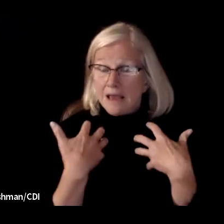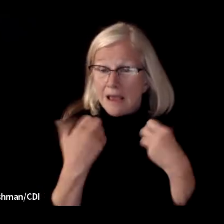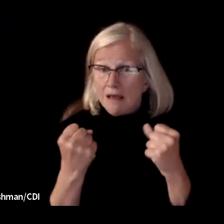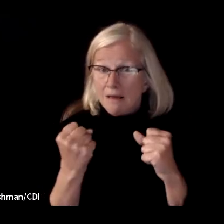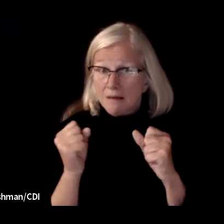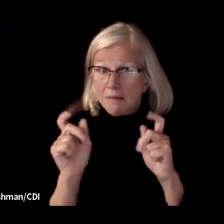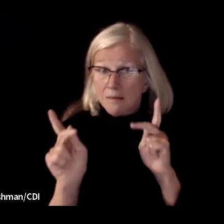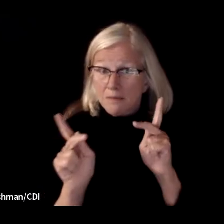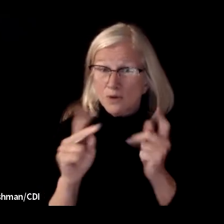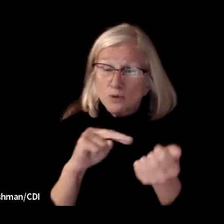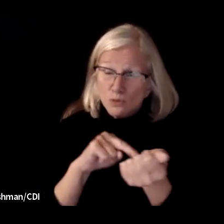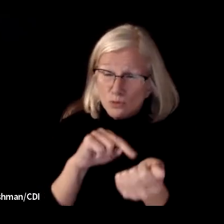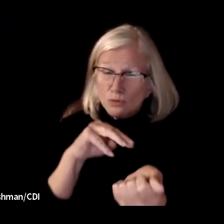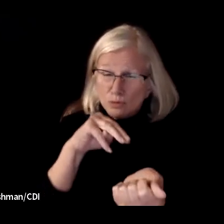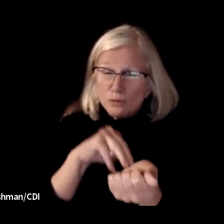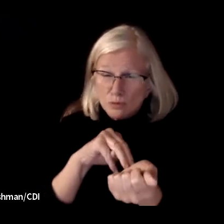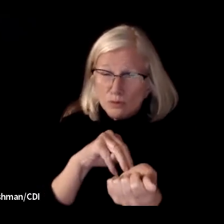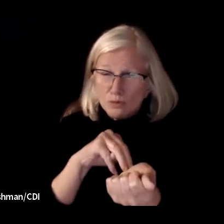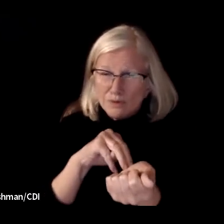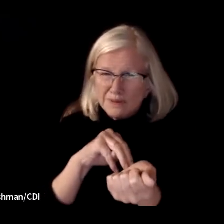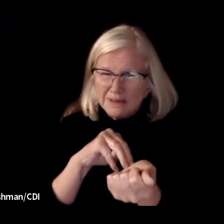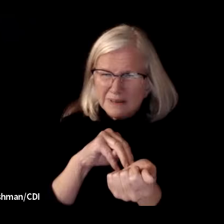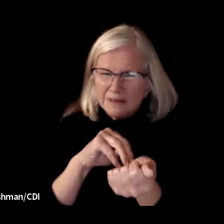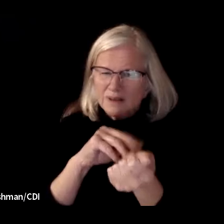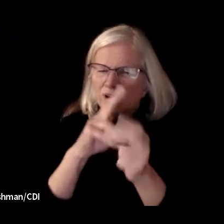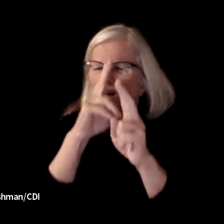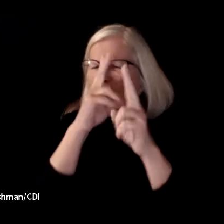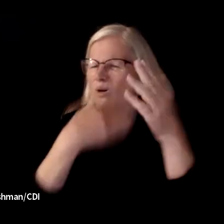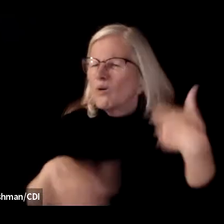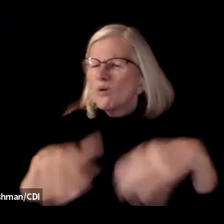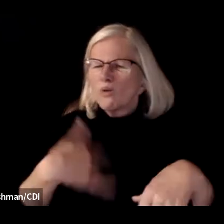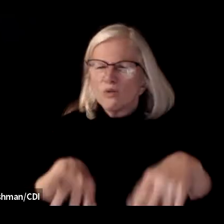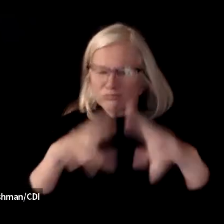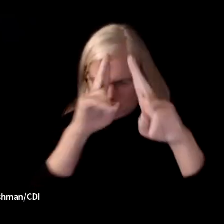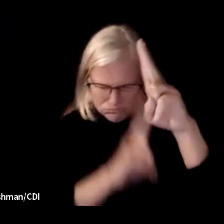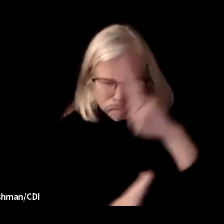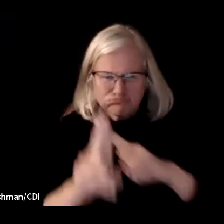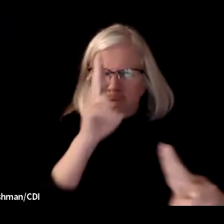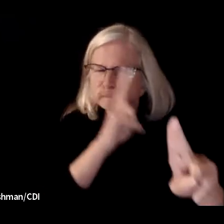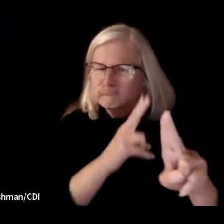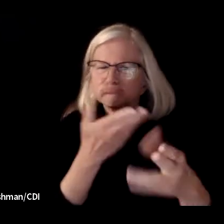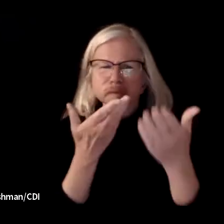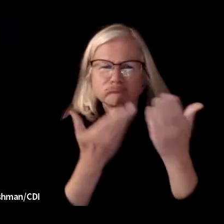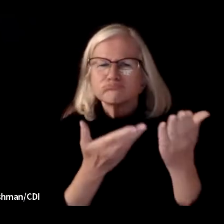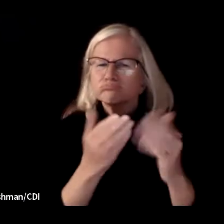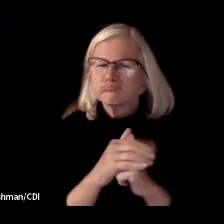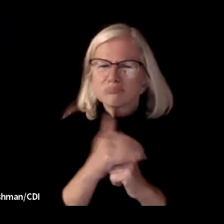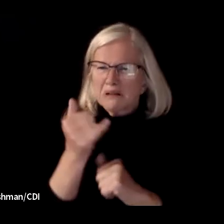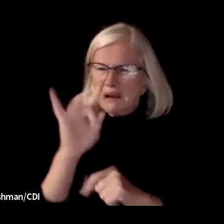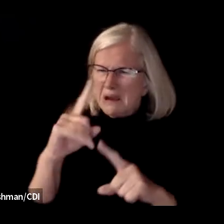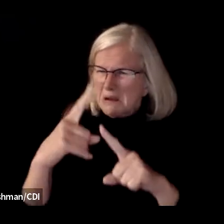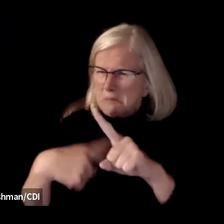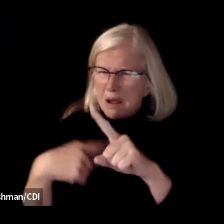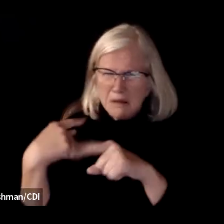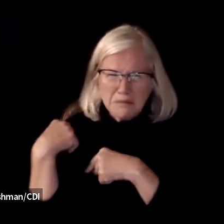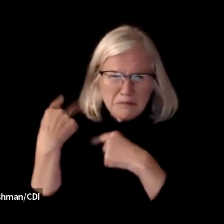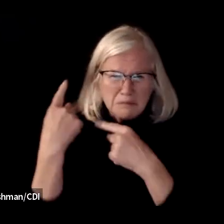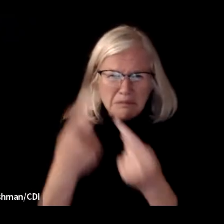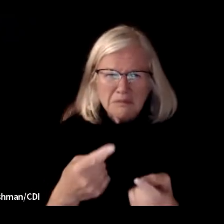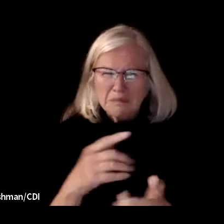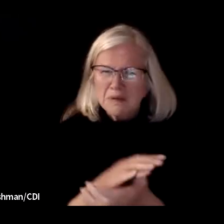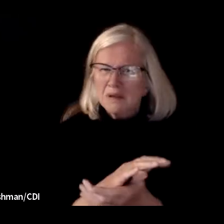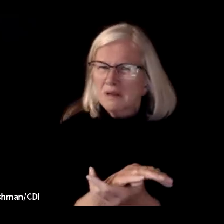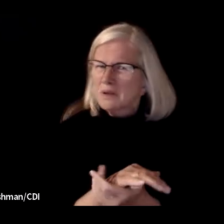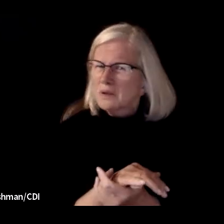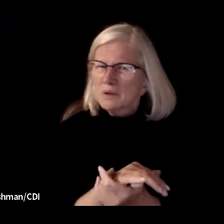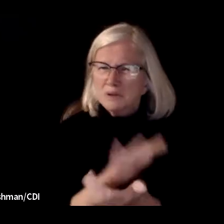more than 18 months. They're a compassionate group of professionals who find themselves at the epicenter of healthcare history. And this can be